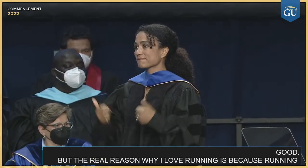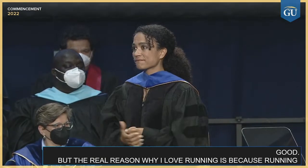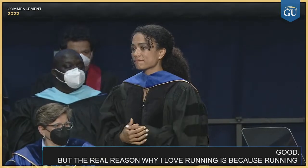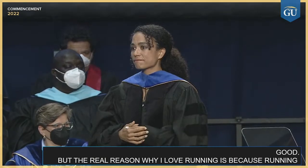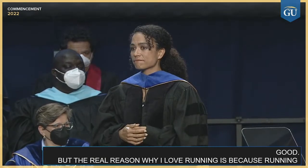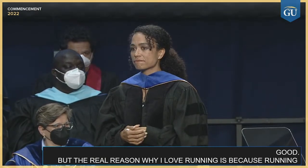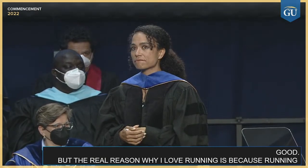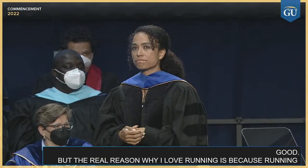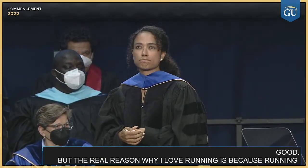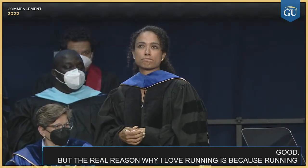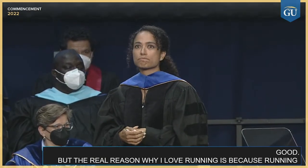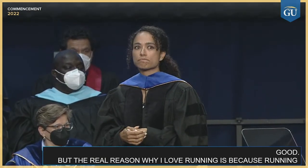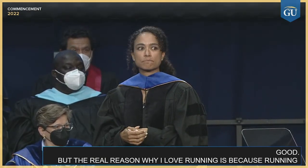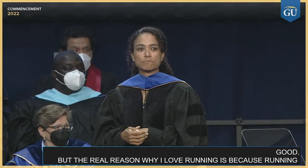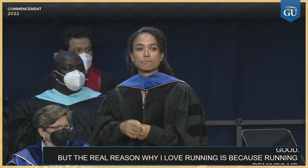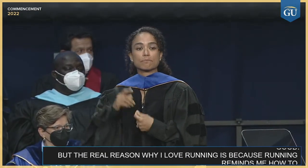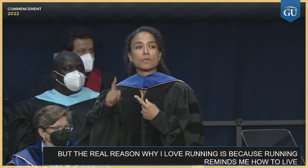how to live my life.